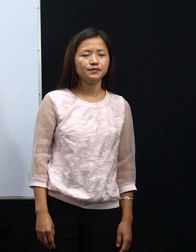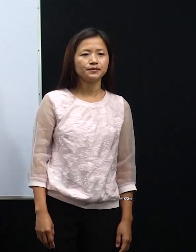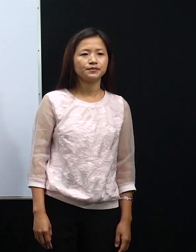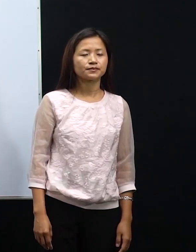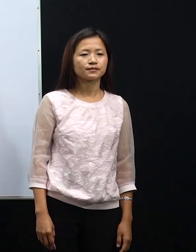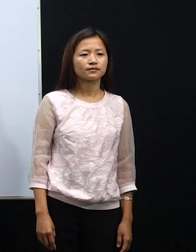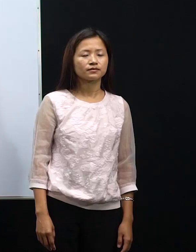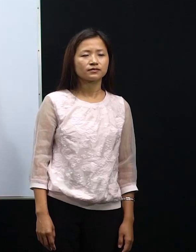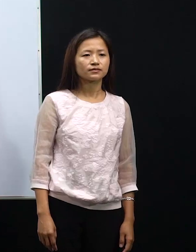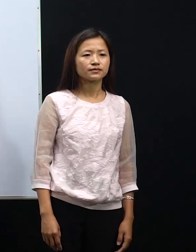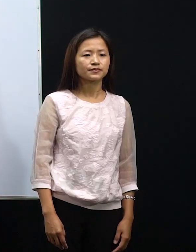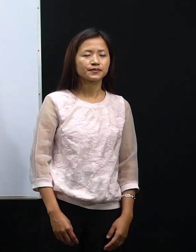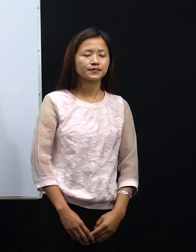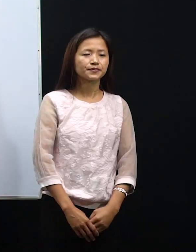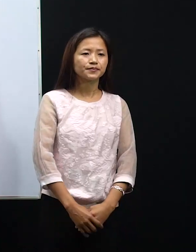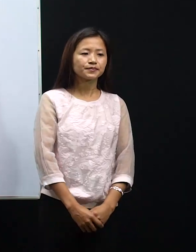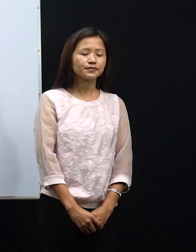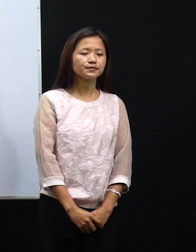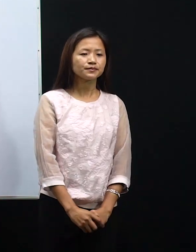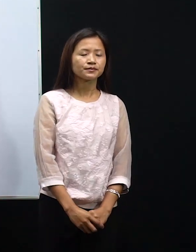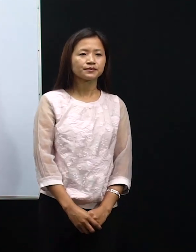I'll just take an example from the textbook.